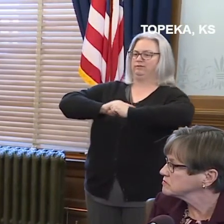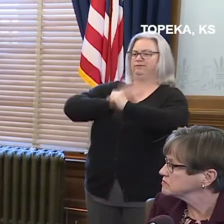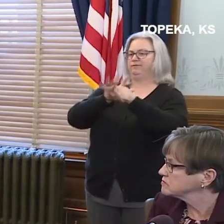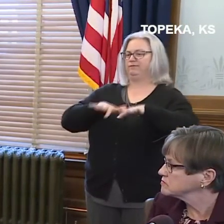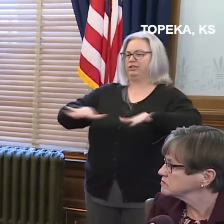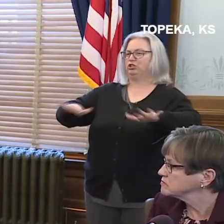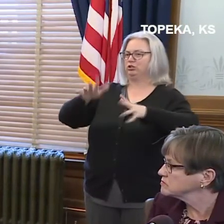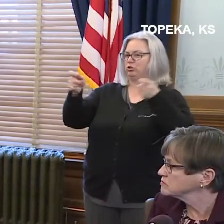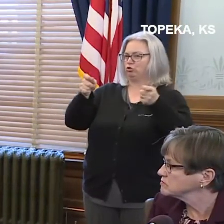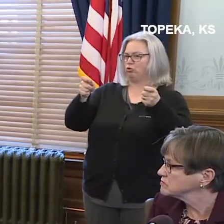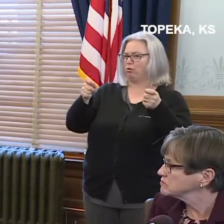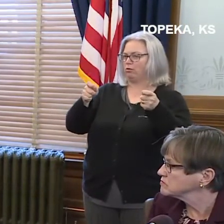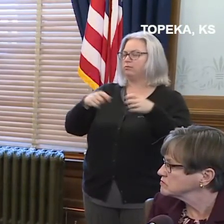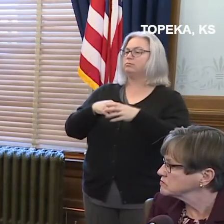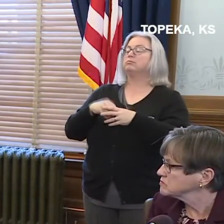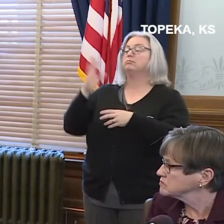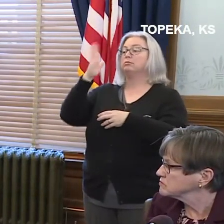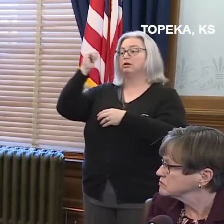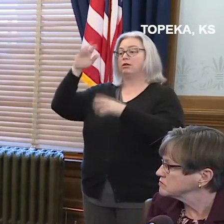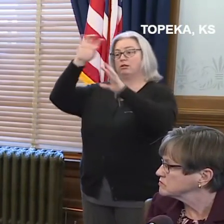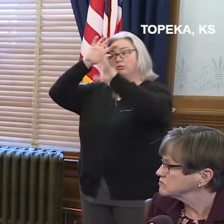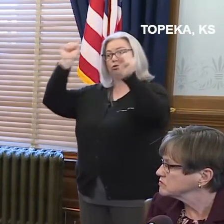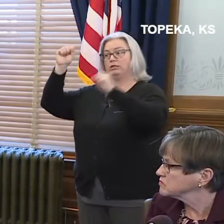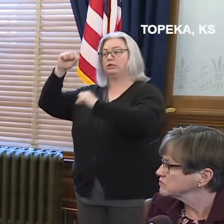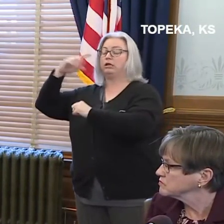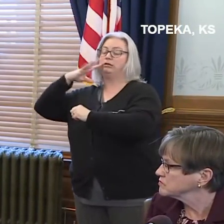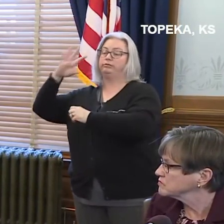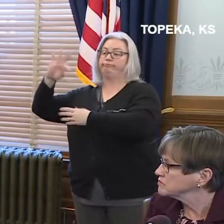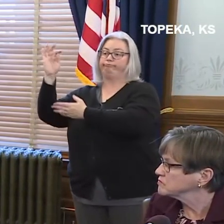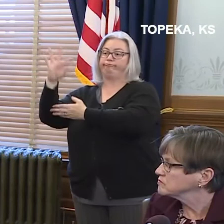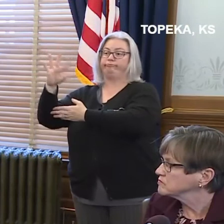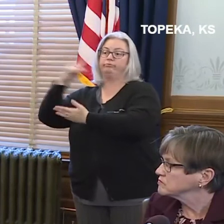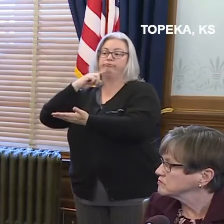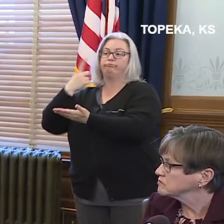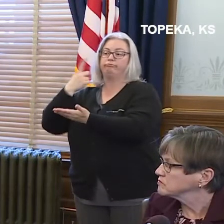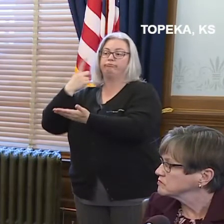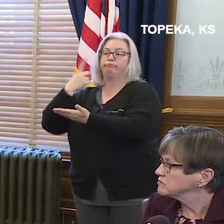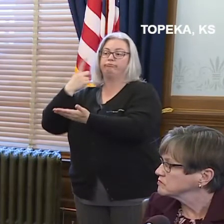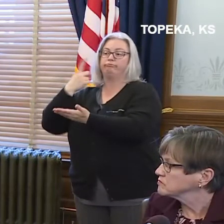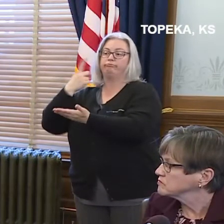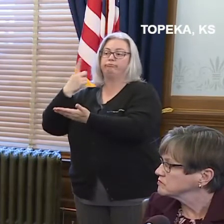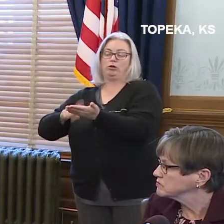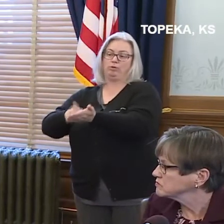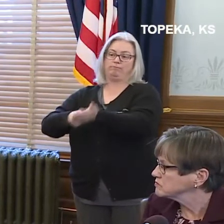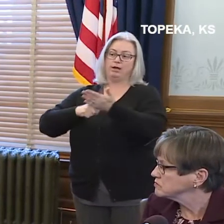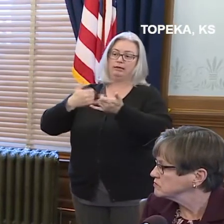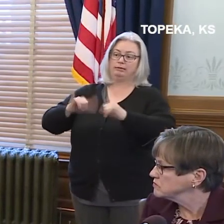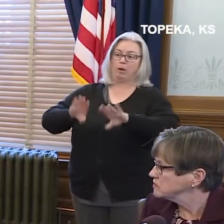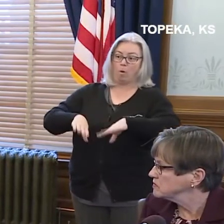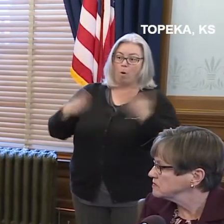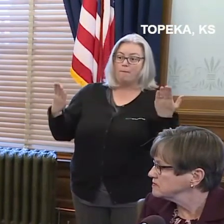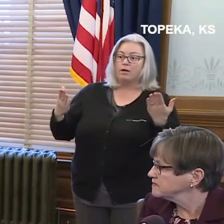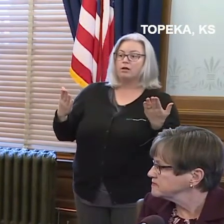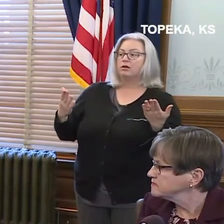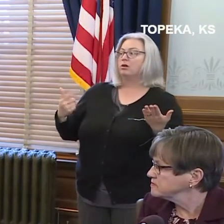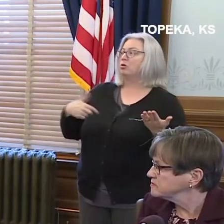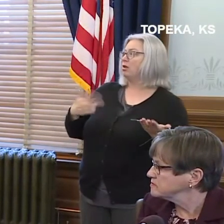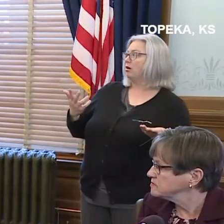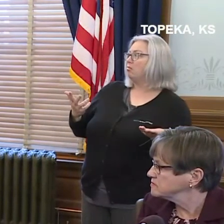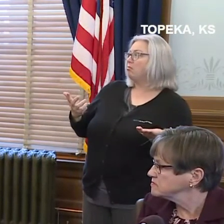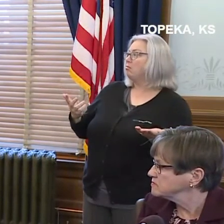that the president weighed in, or has an executive order to mandating that to us was good.